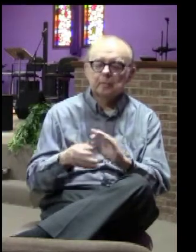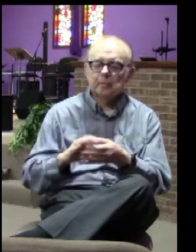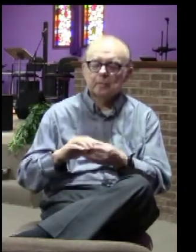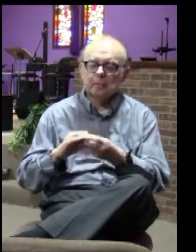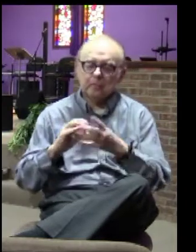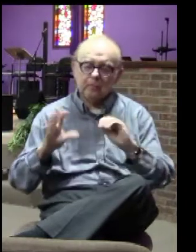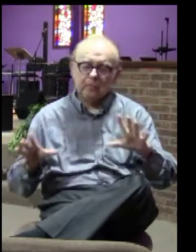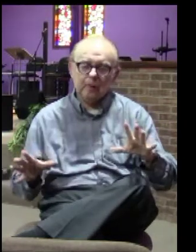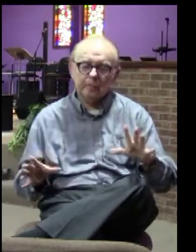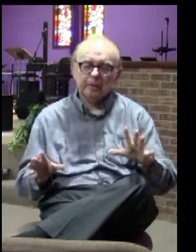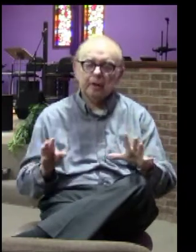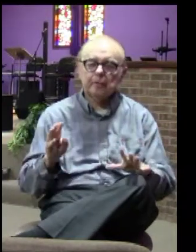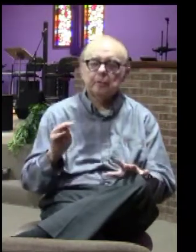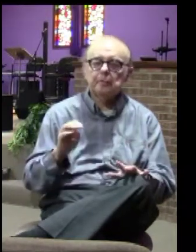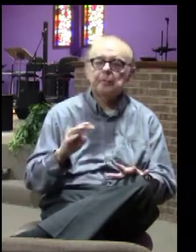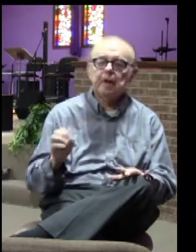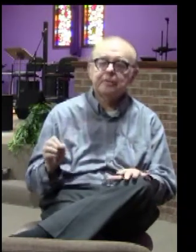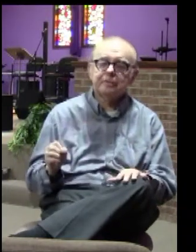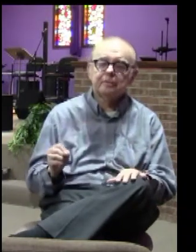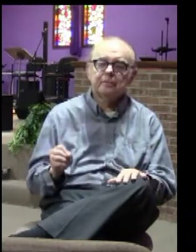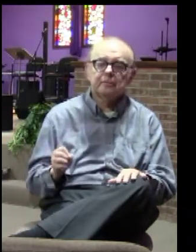this mess,